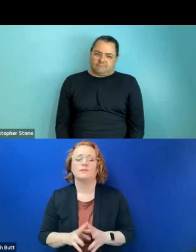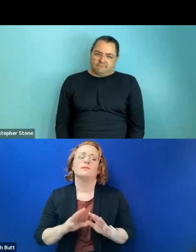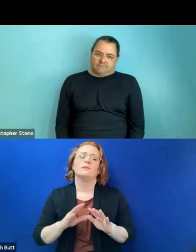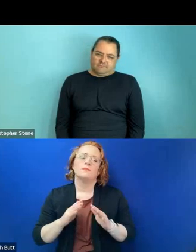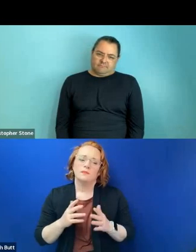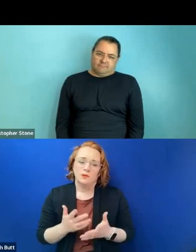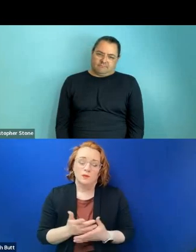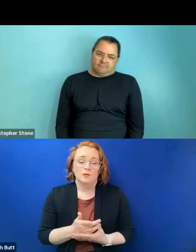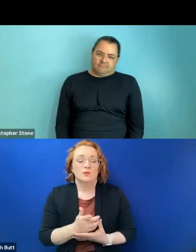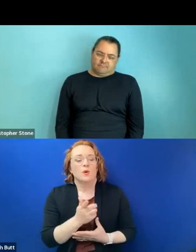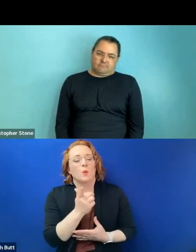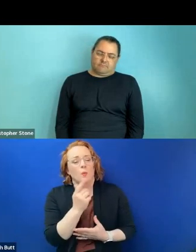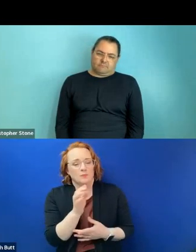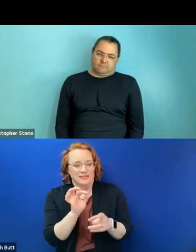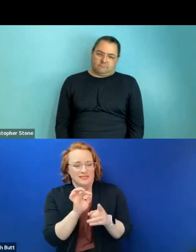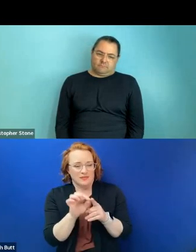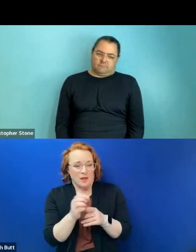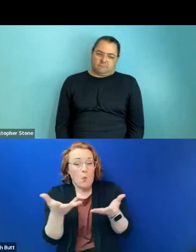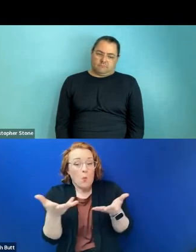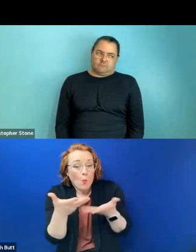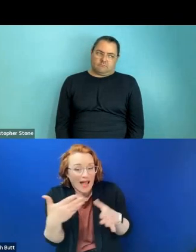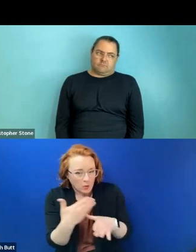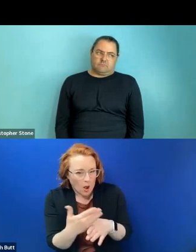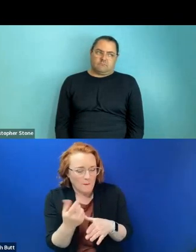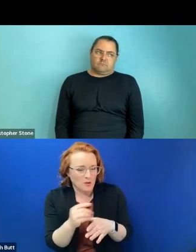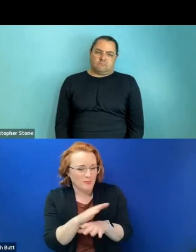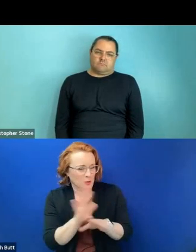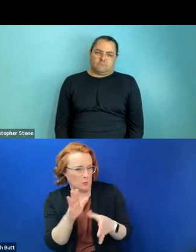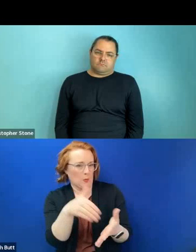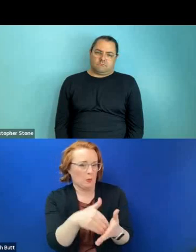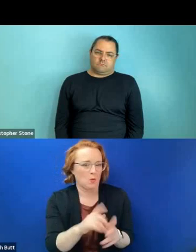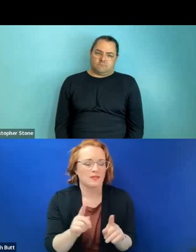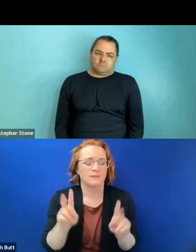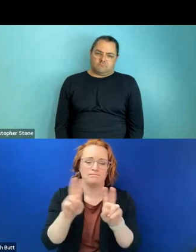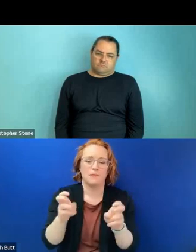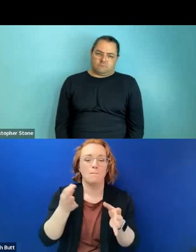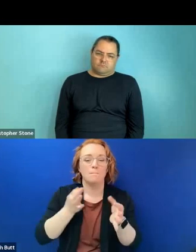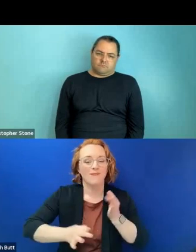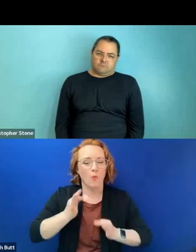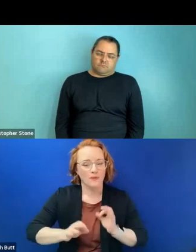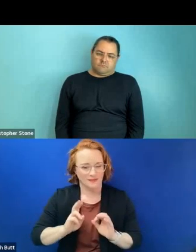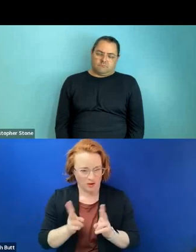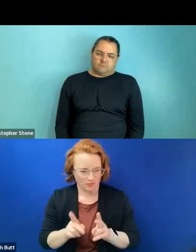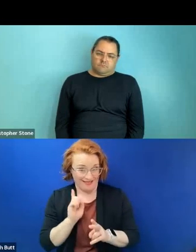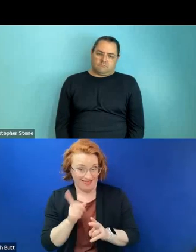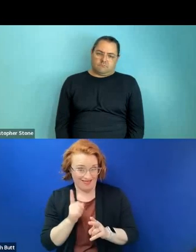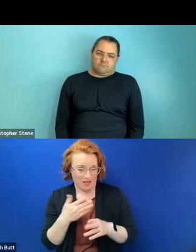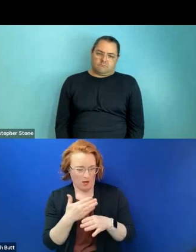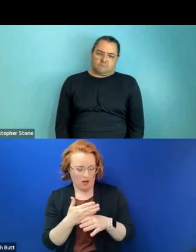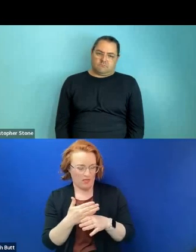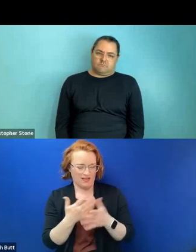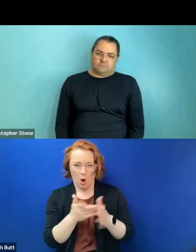work that someone who is introvert might stay away from. This is an area called performance interpreting. There is a